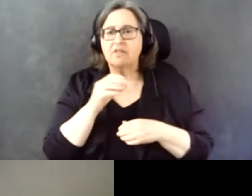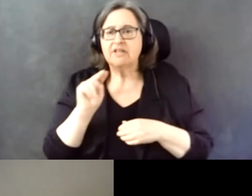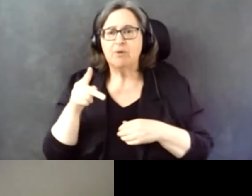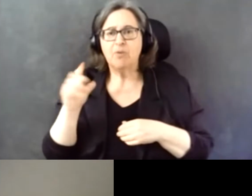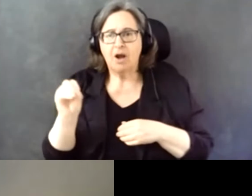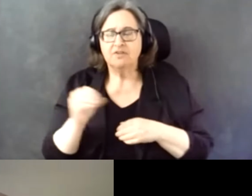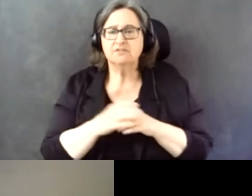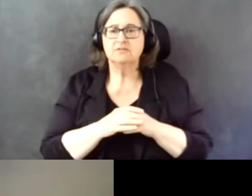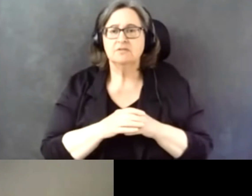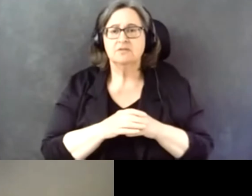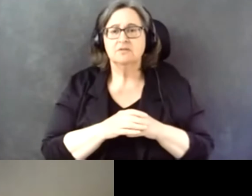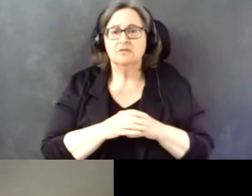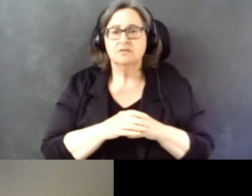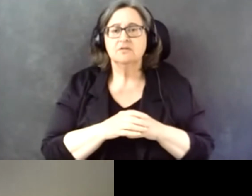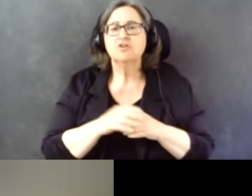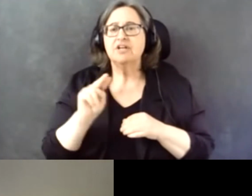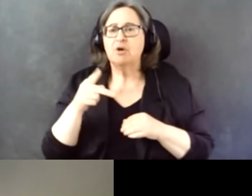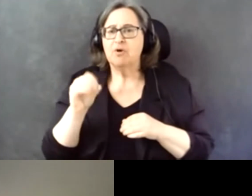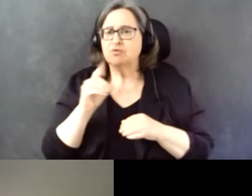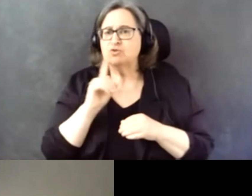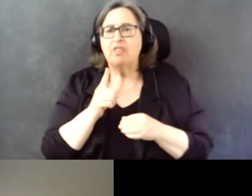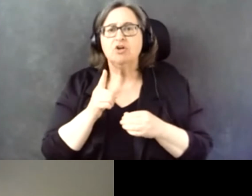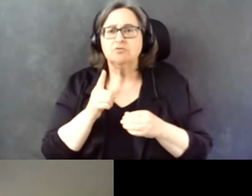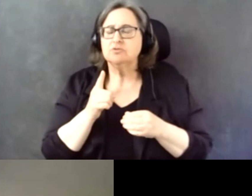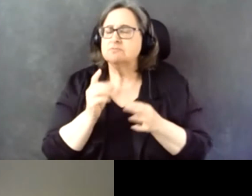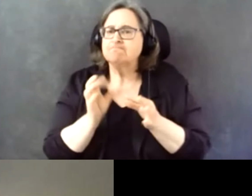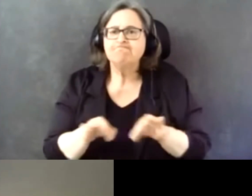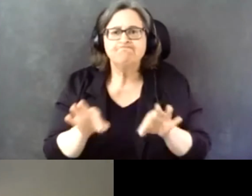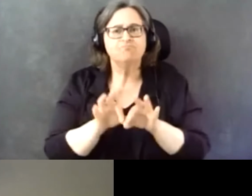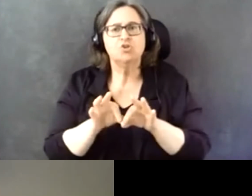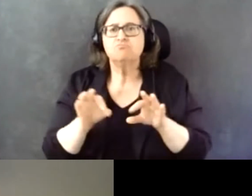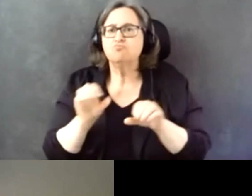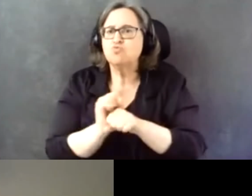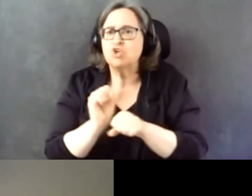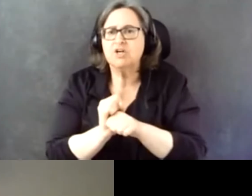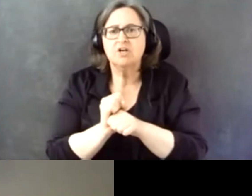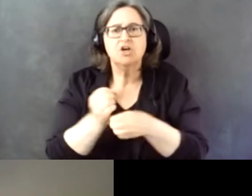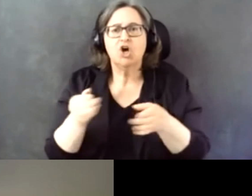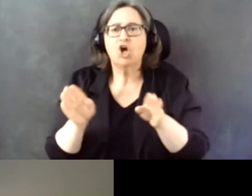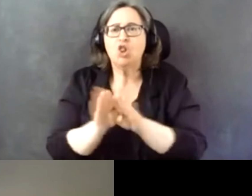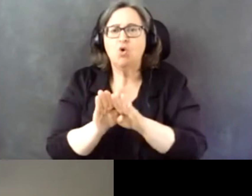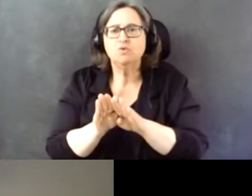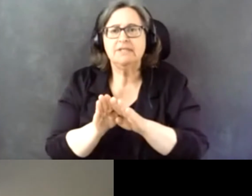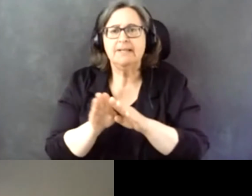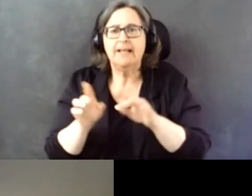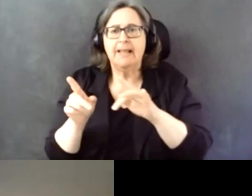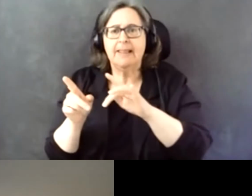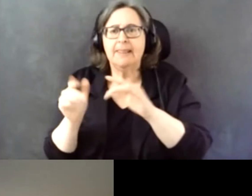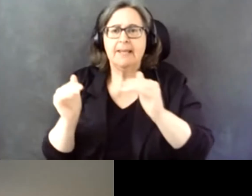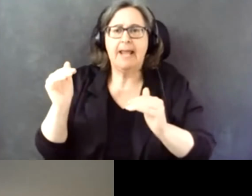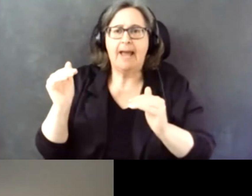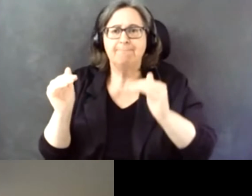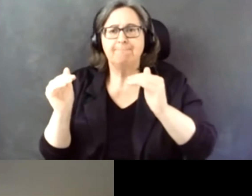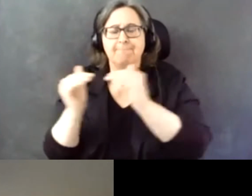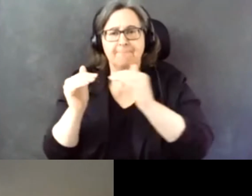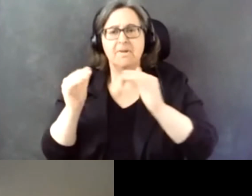really closing that gap uh on the ground and having number one uh understand how to communicate in